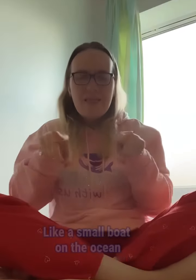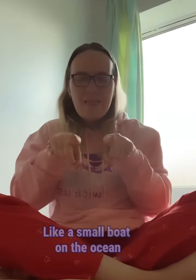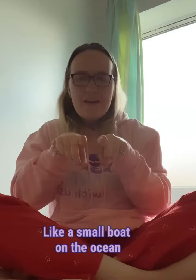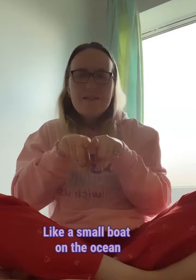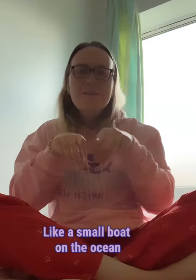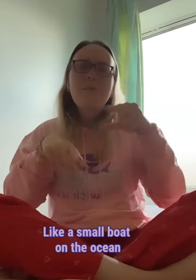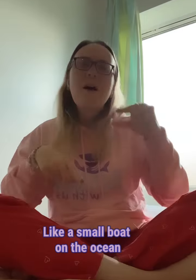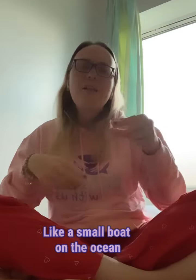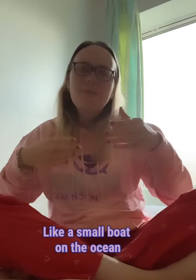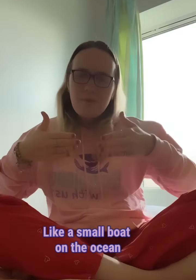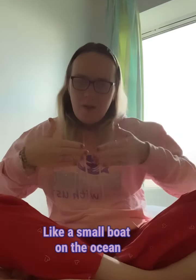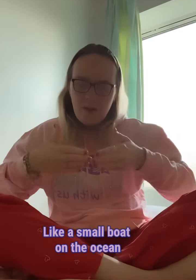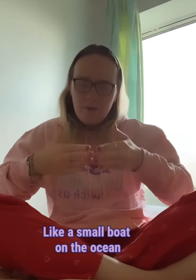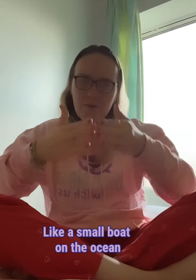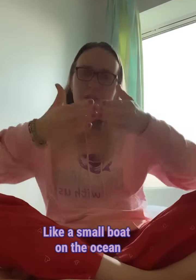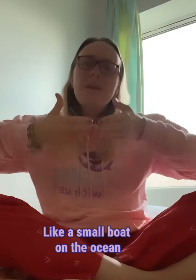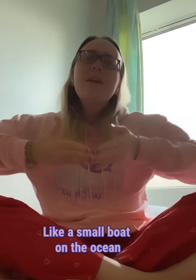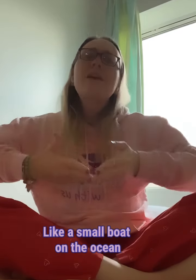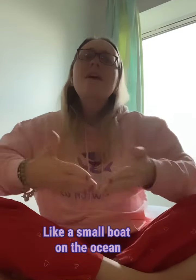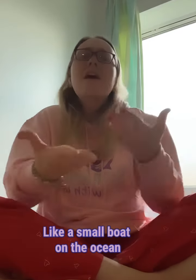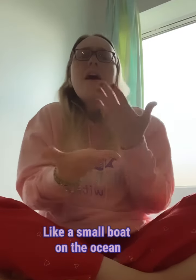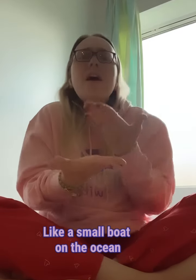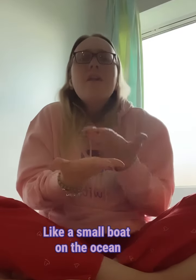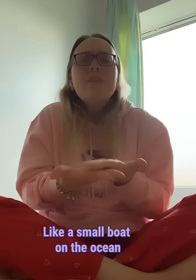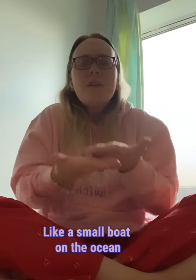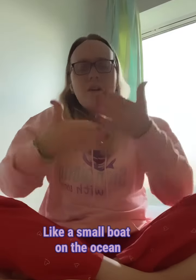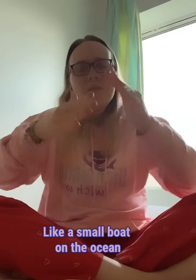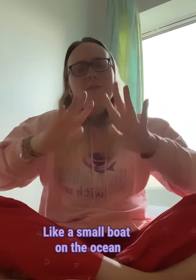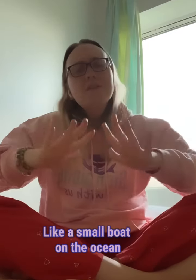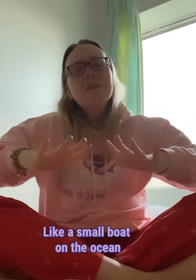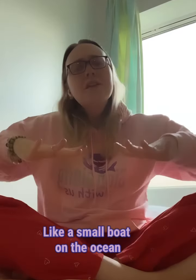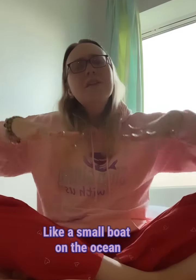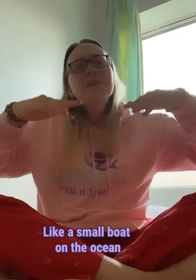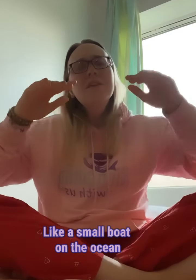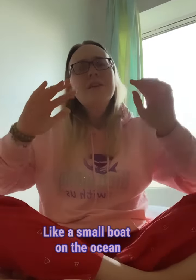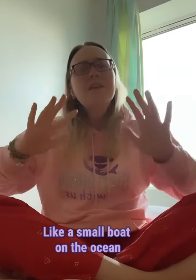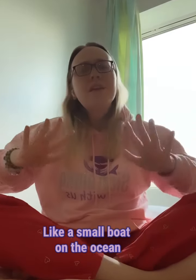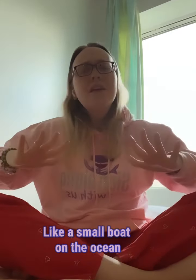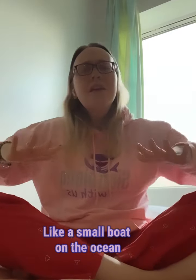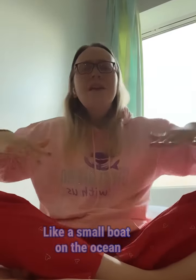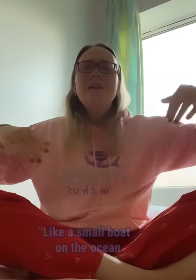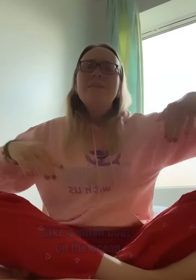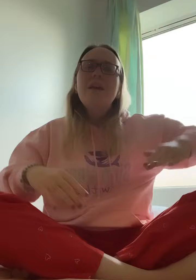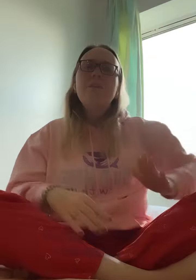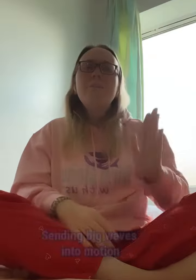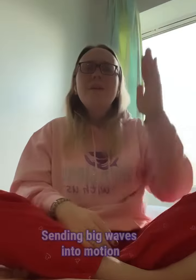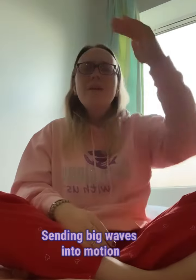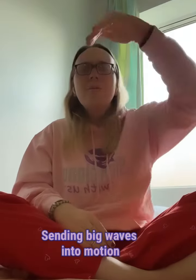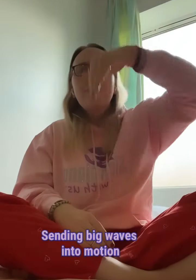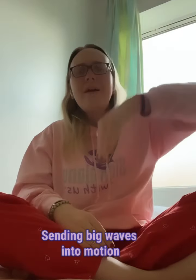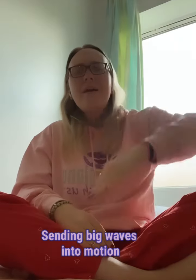Like a small boat on the ocean, sending big